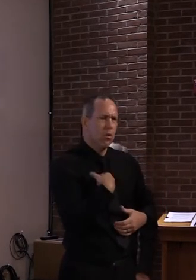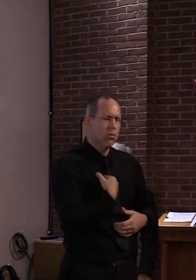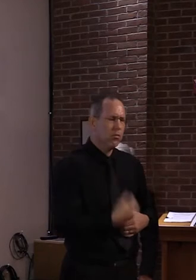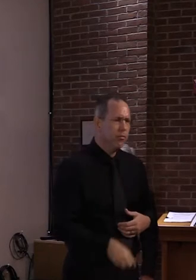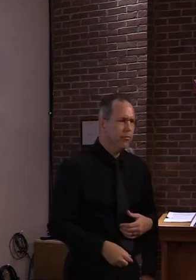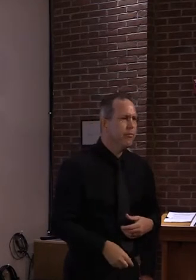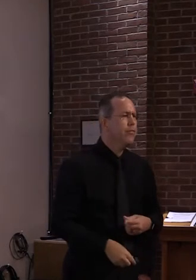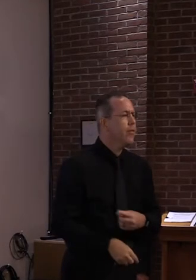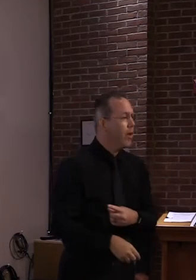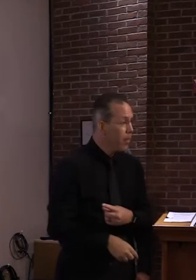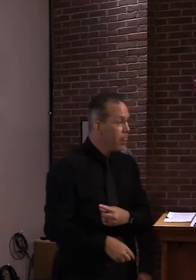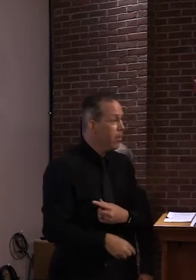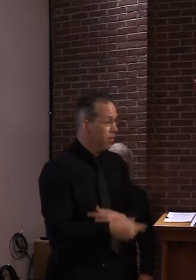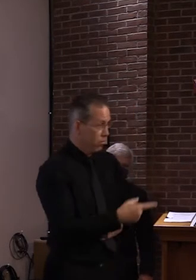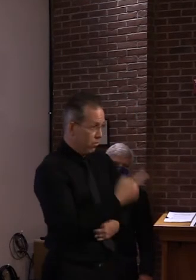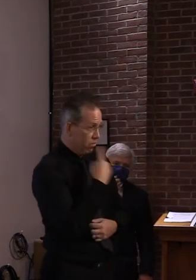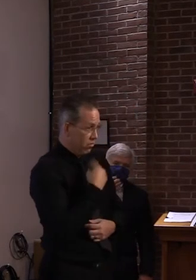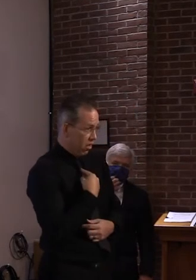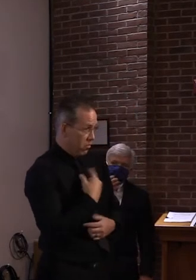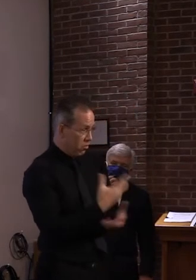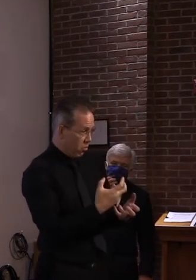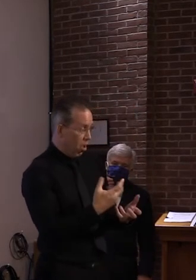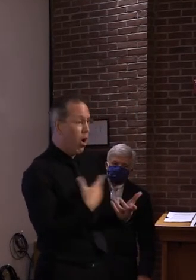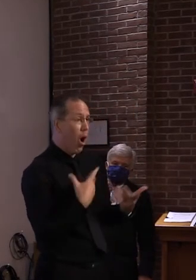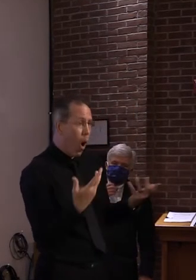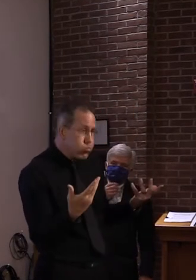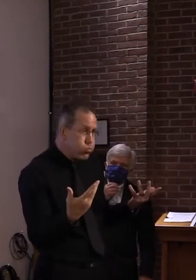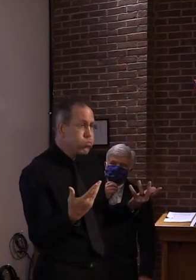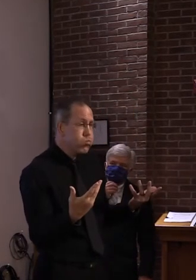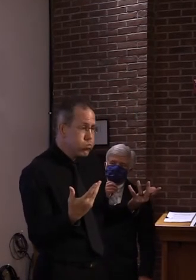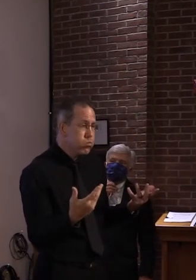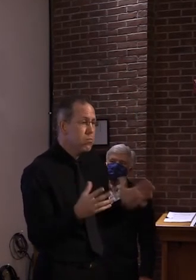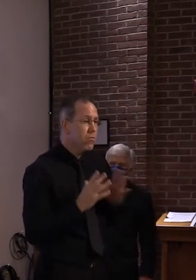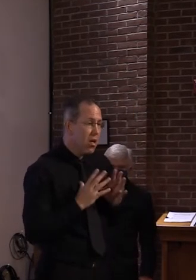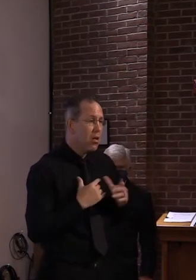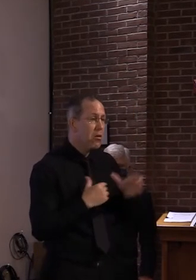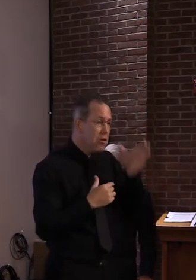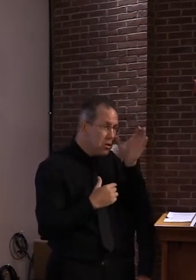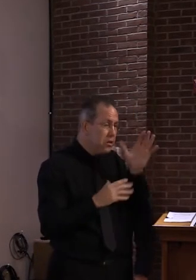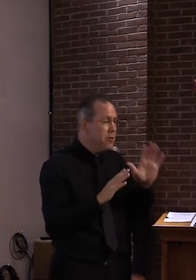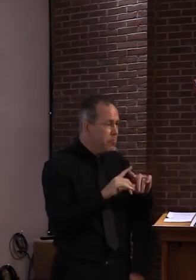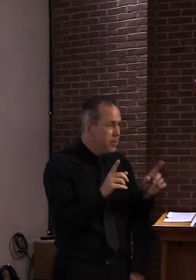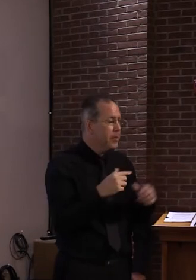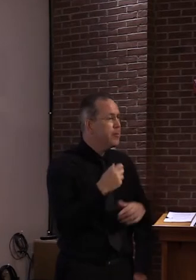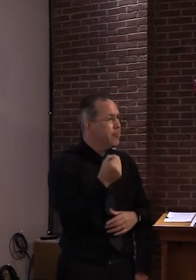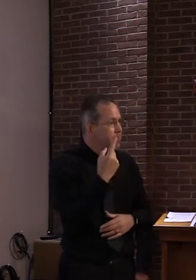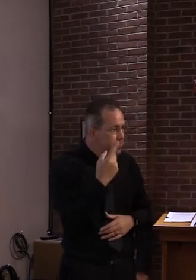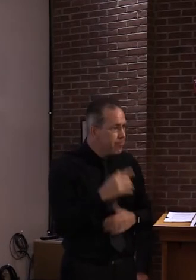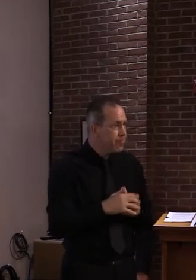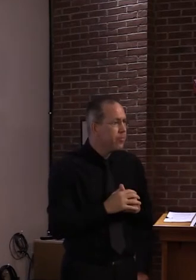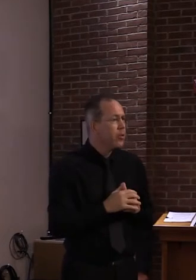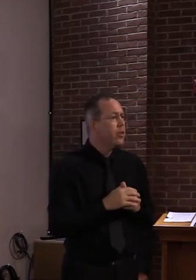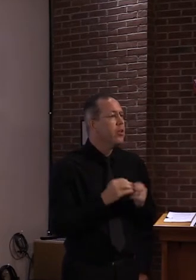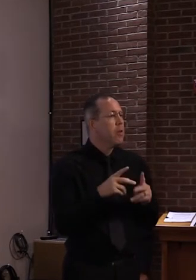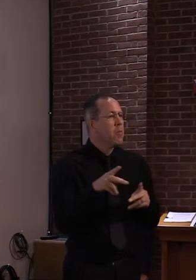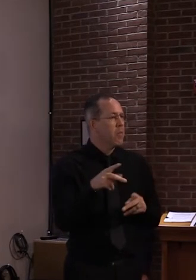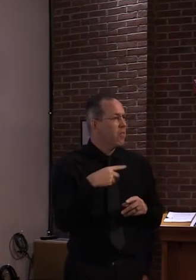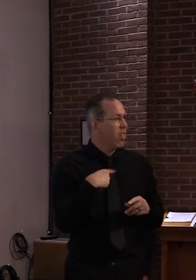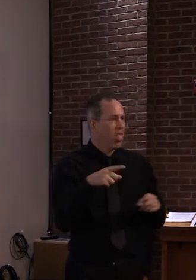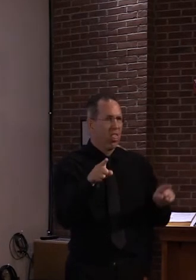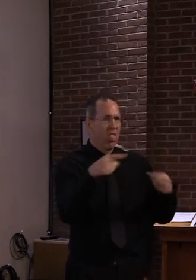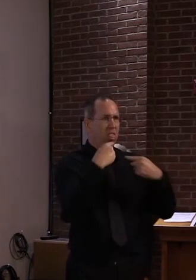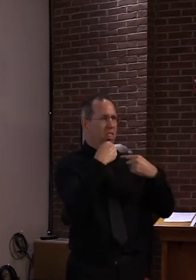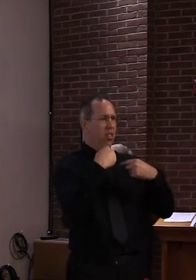individuals would not want information made known that involved them, and they need to